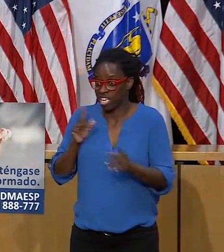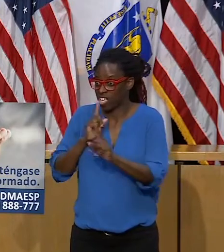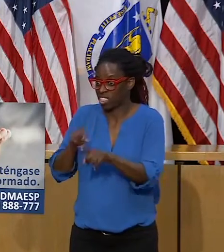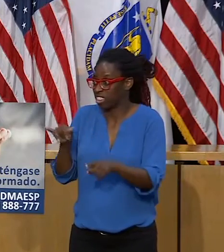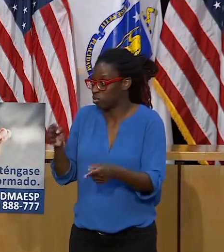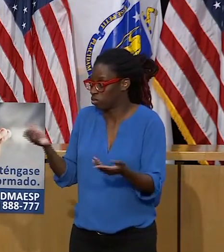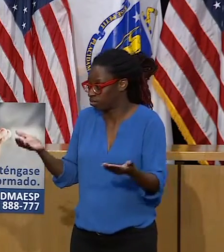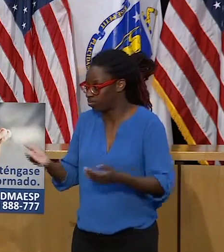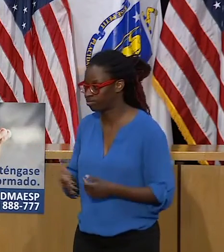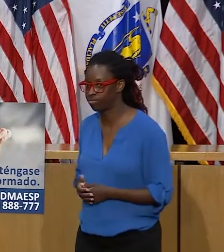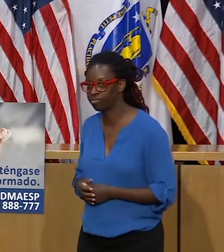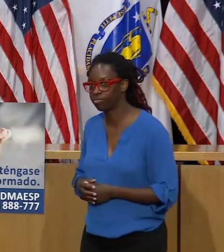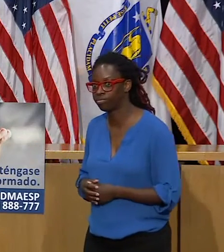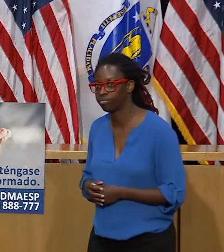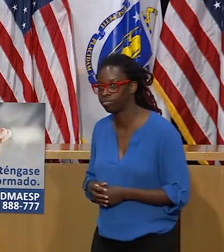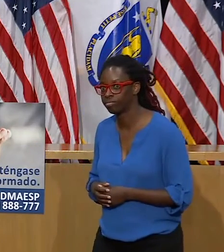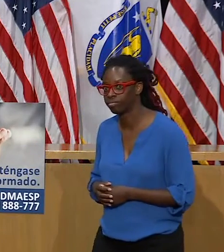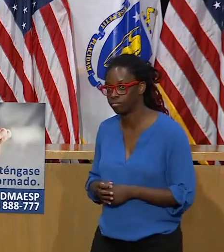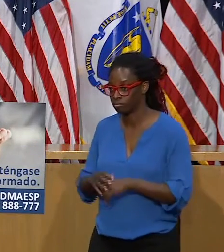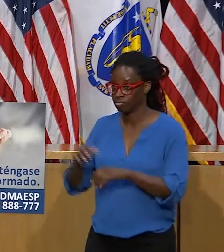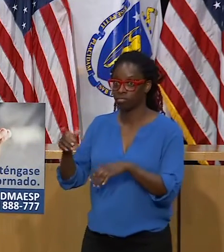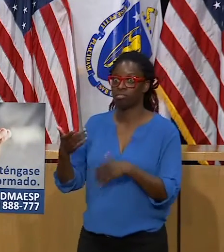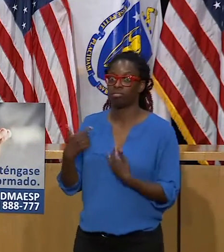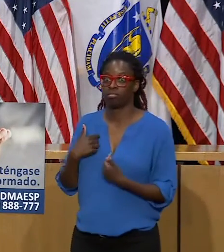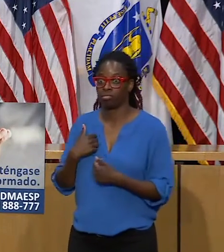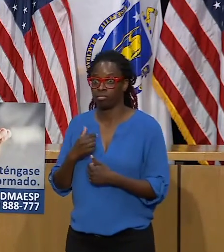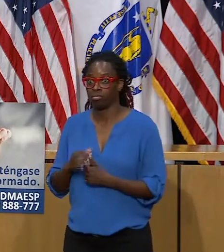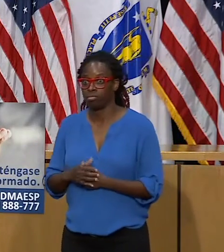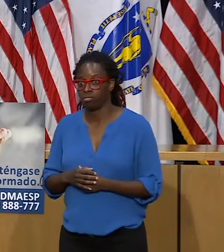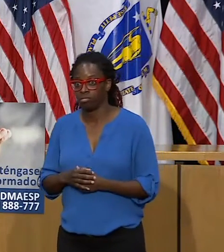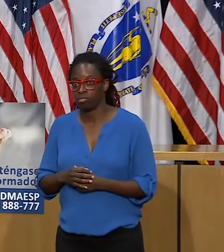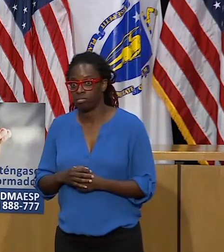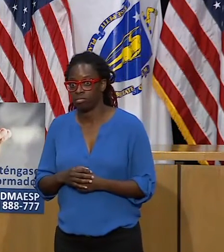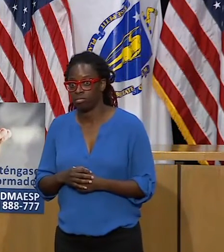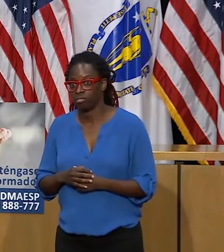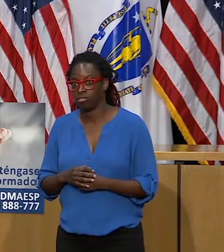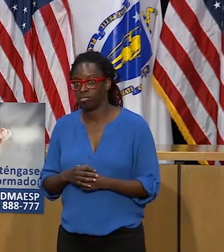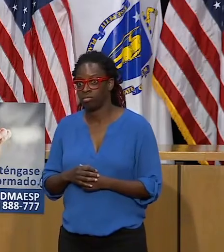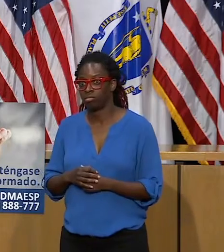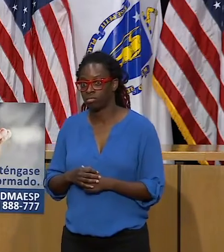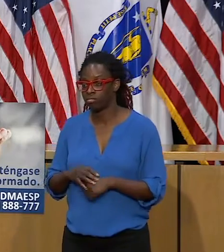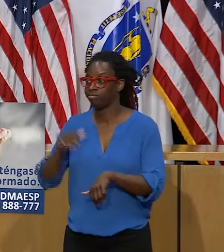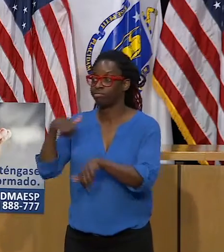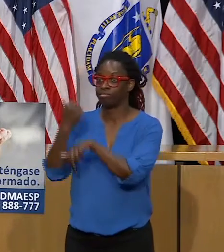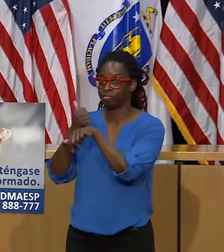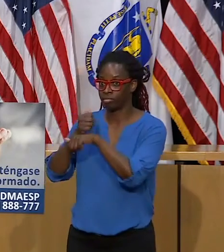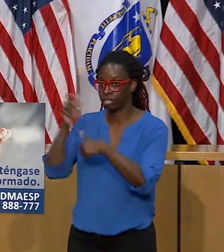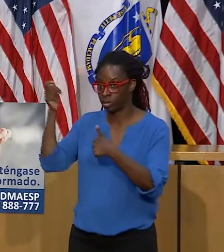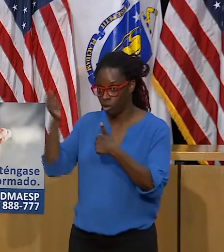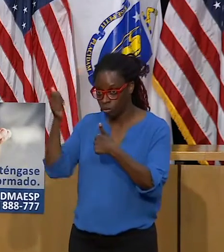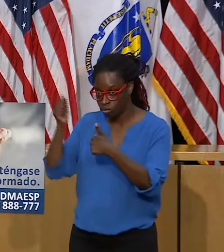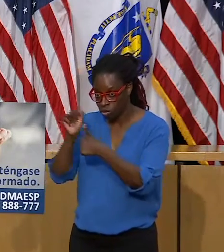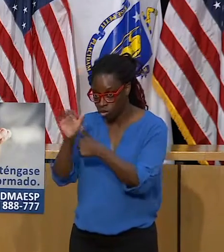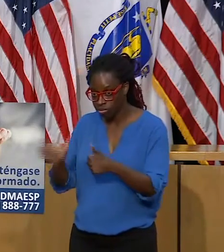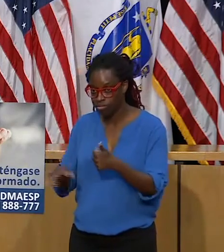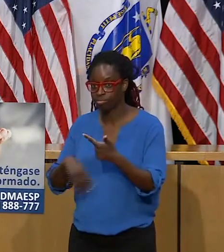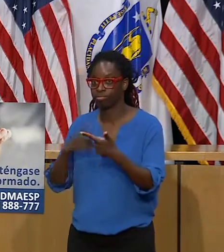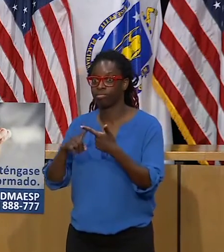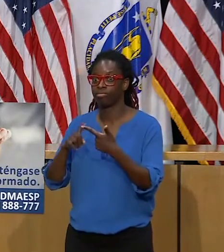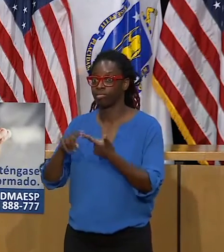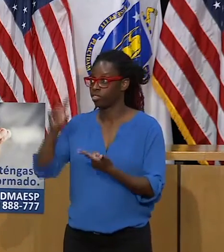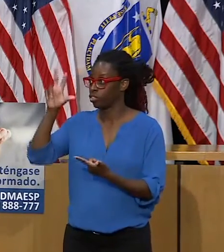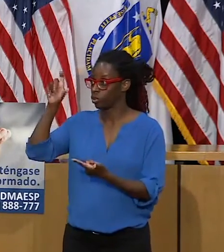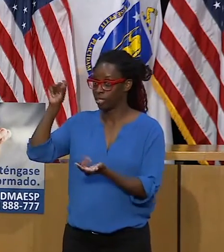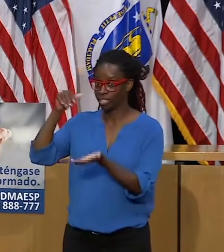before anybody else did. We have 300,000 people who are currently getting paid under the program. This is the PUA program. The